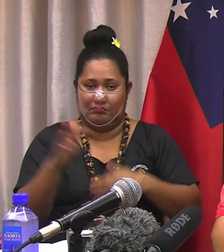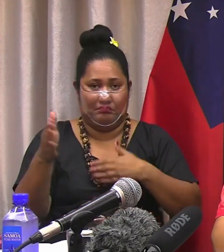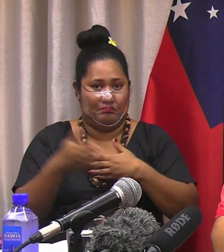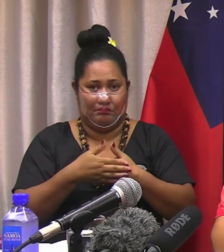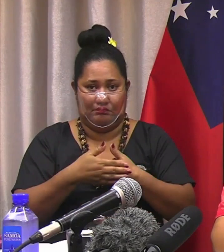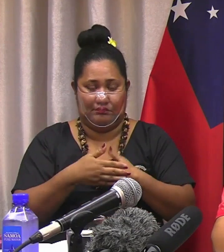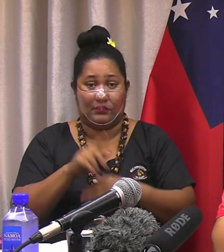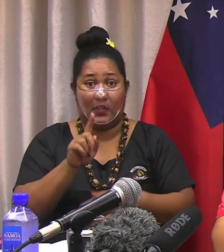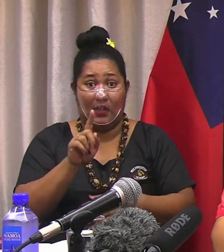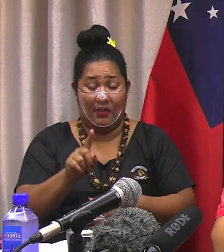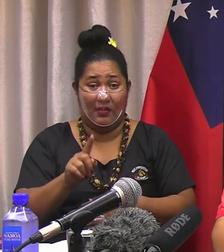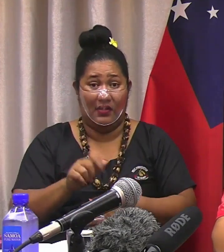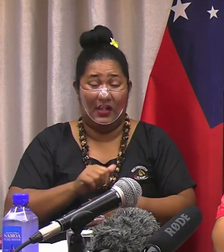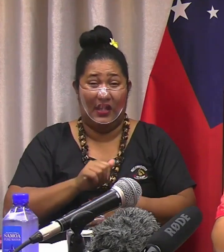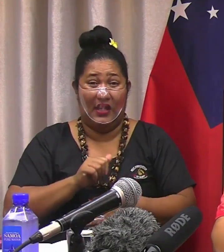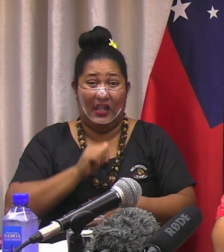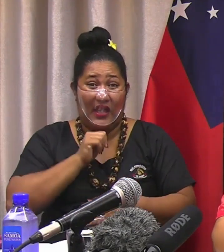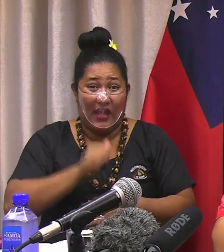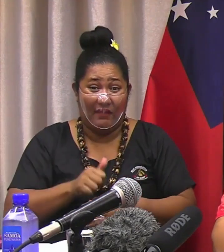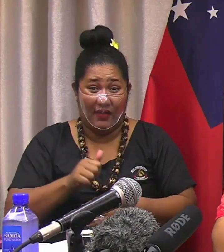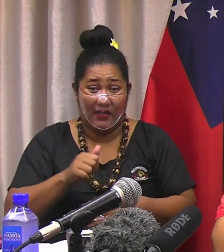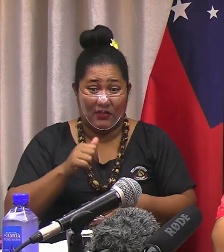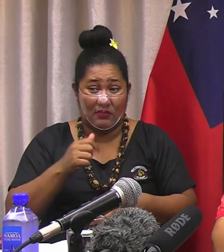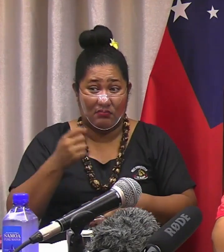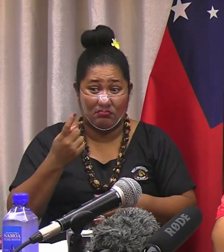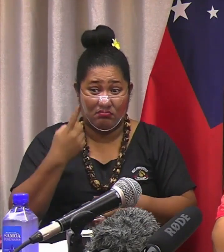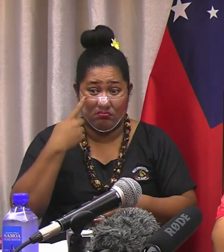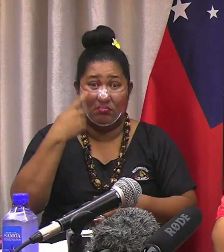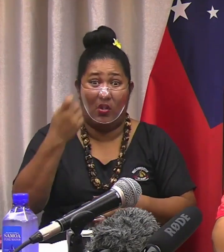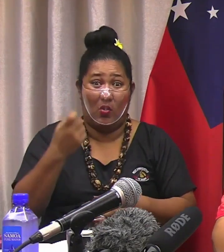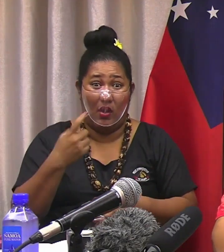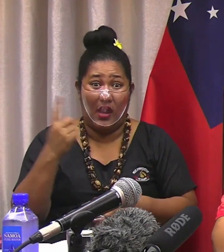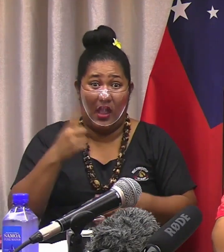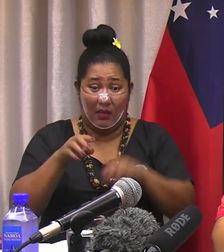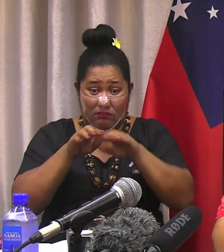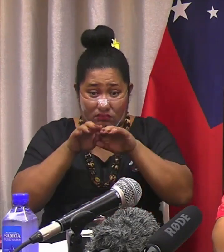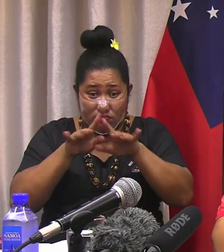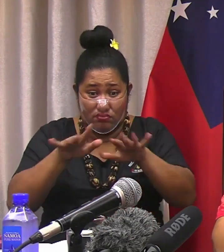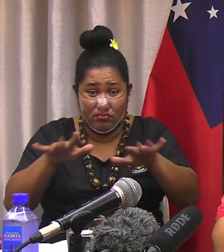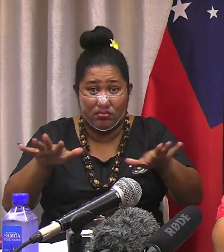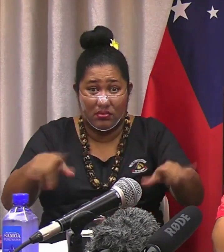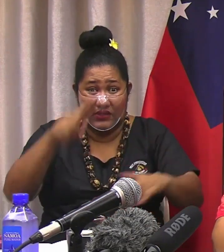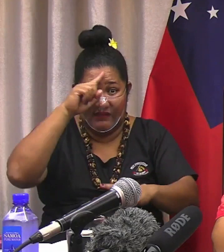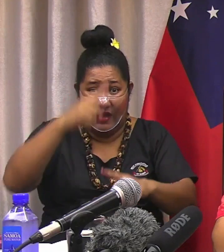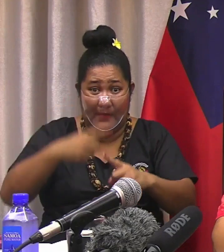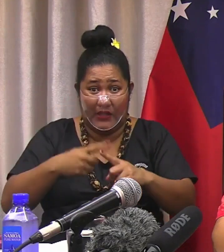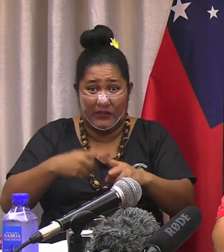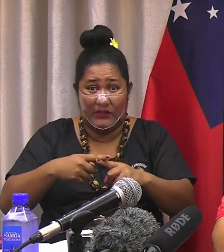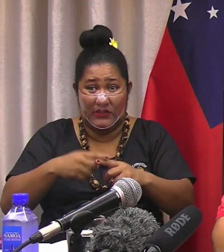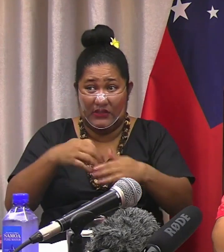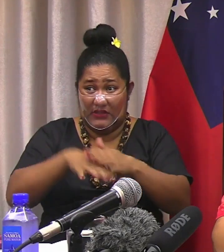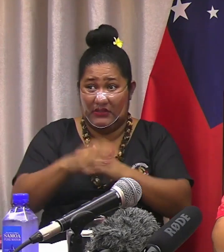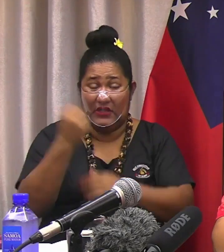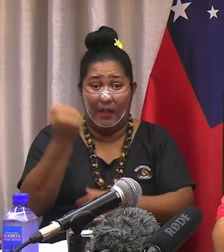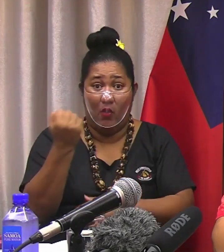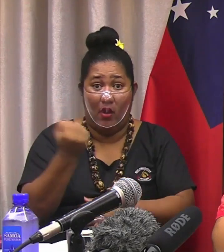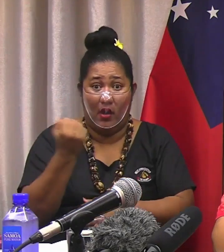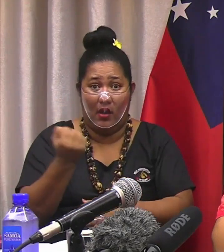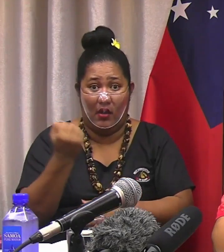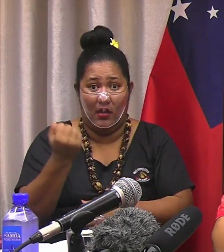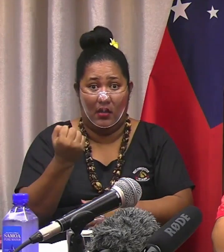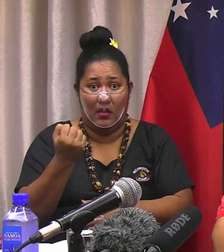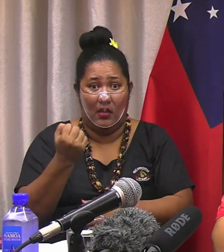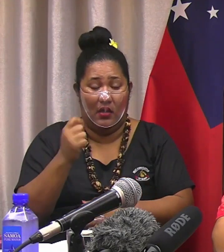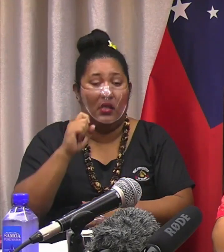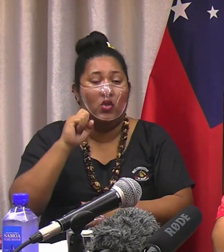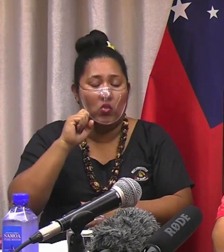Peitai, a whai e alia i mai se tūlanga ua pepesi le wha mai, i le atunuu. Ole